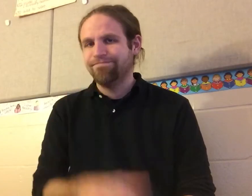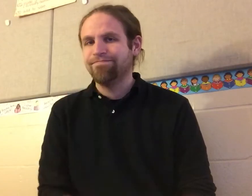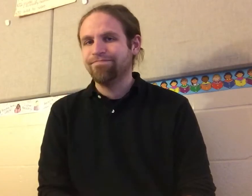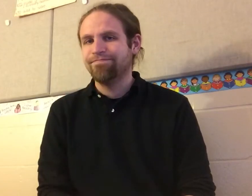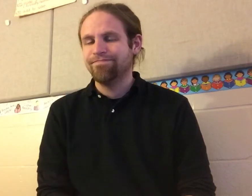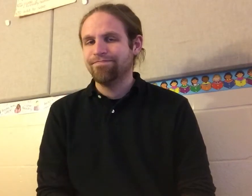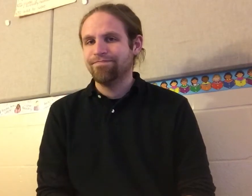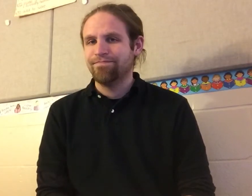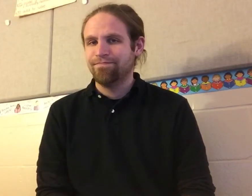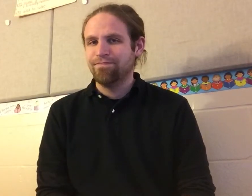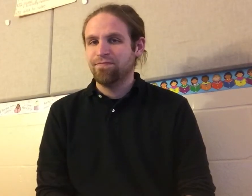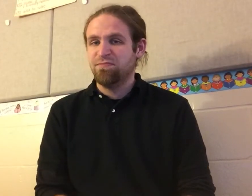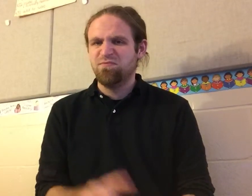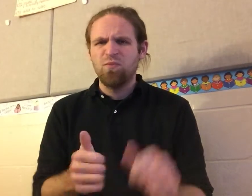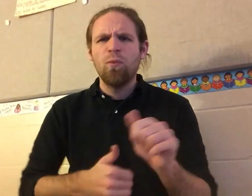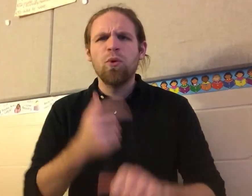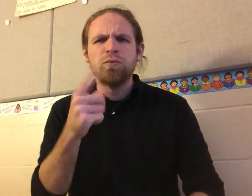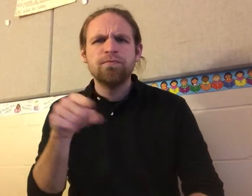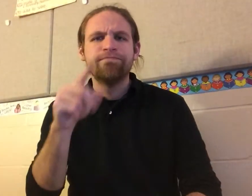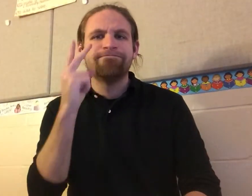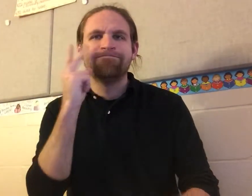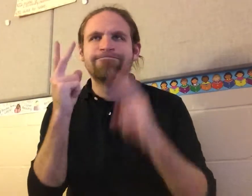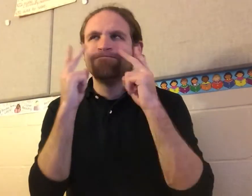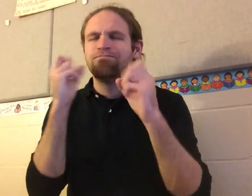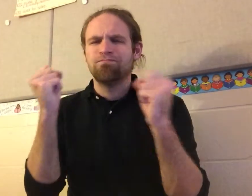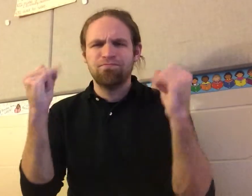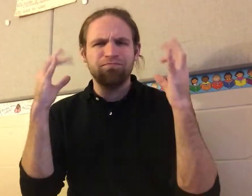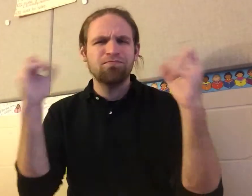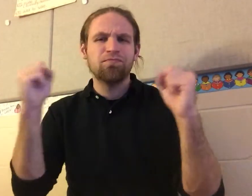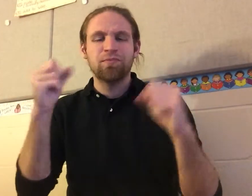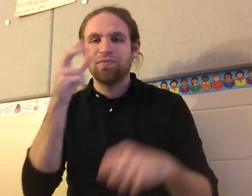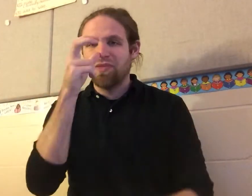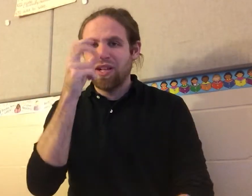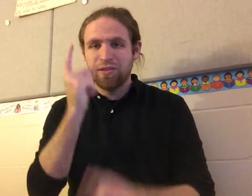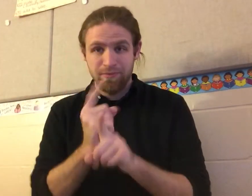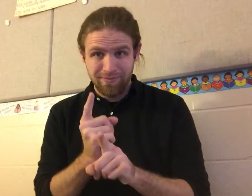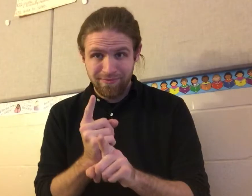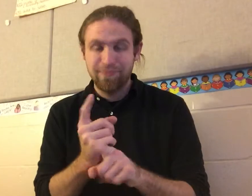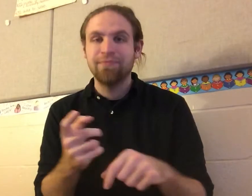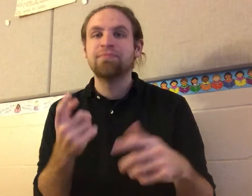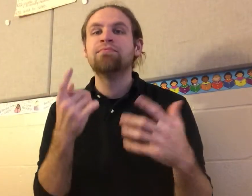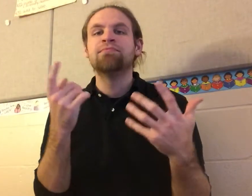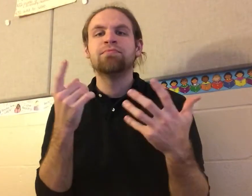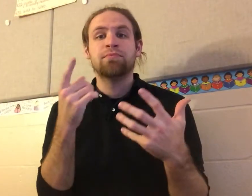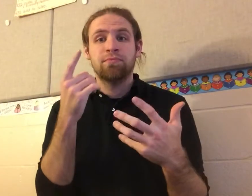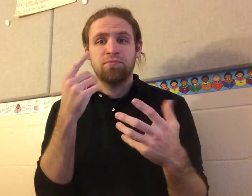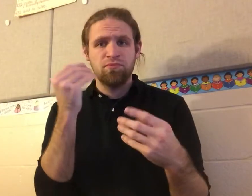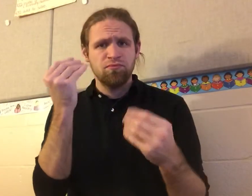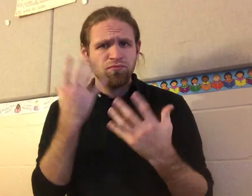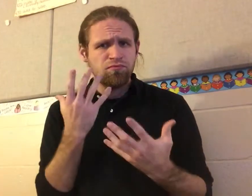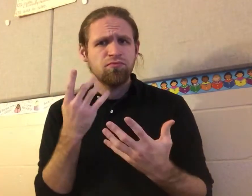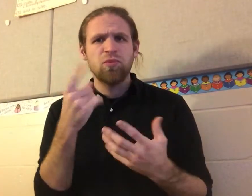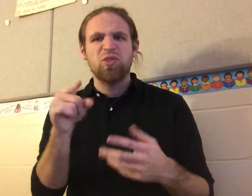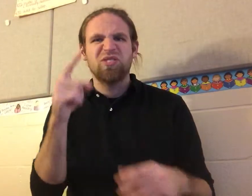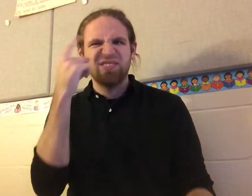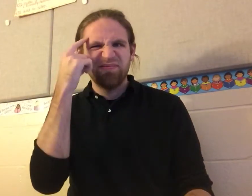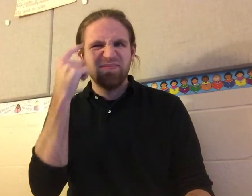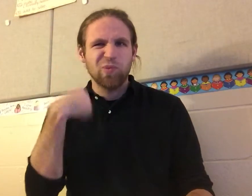I'll bet most of you have seen lots and lots of flies, haven't you? I'm told that you find us flies rather annoying.